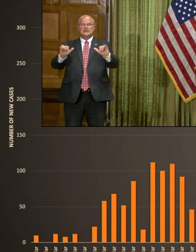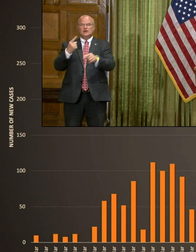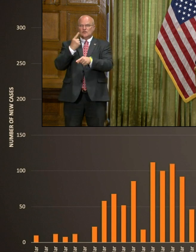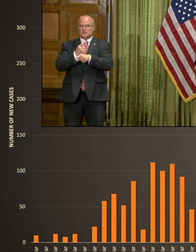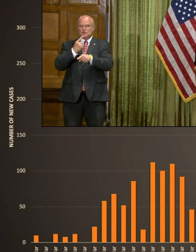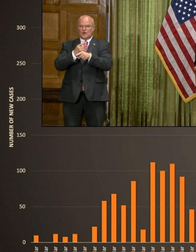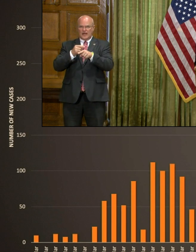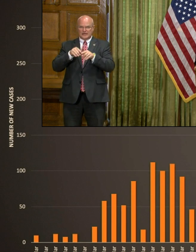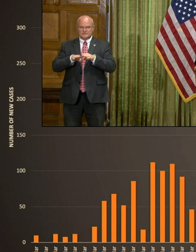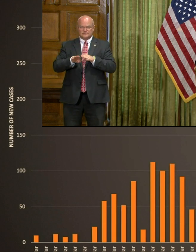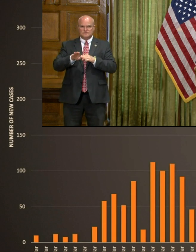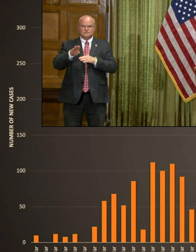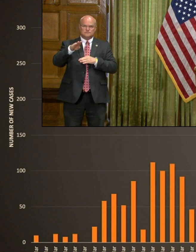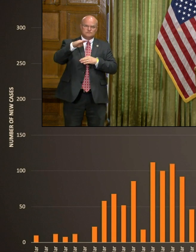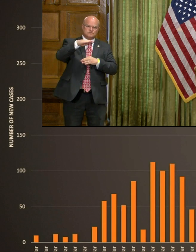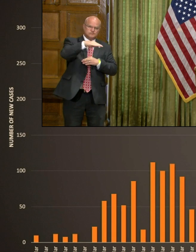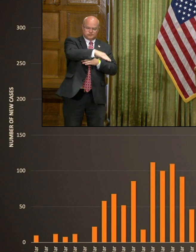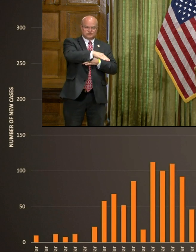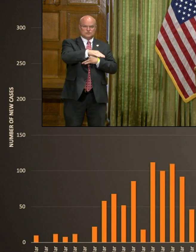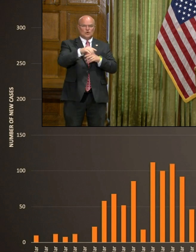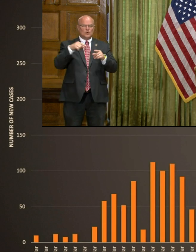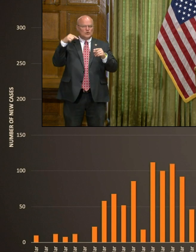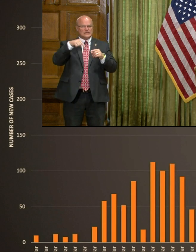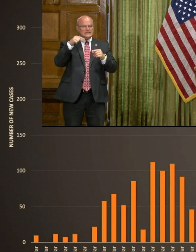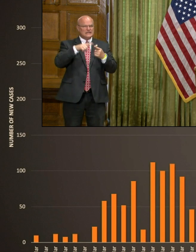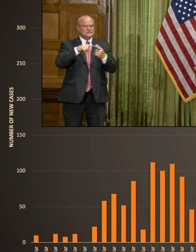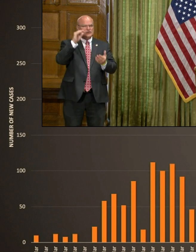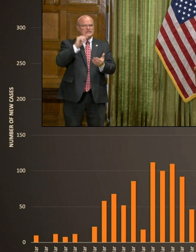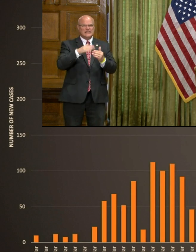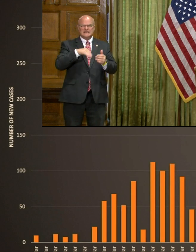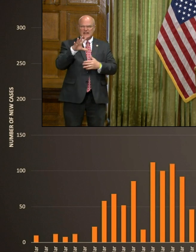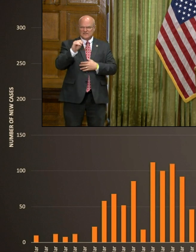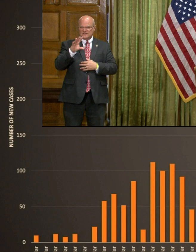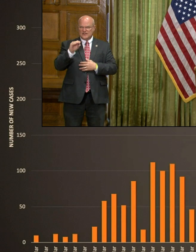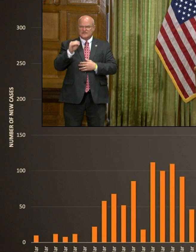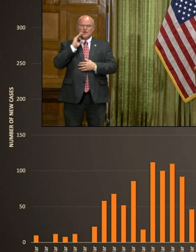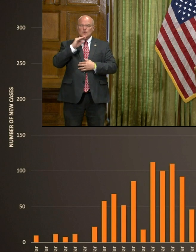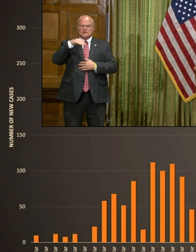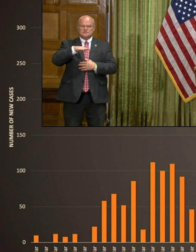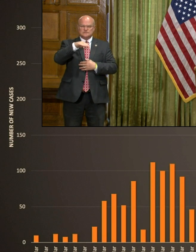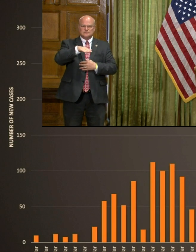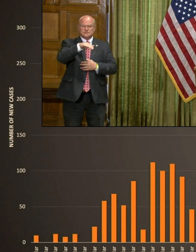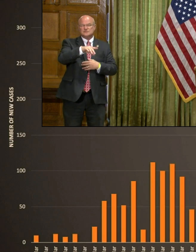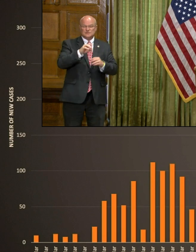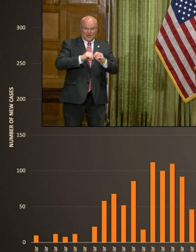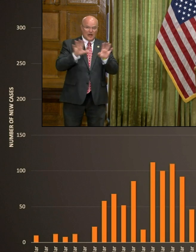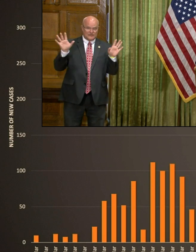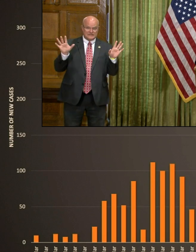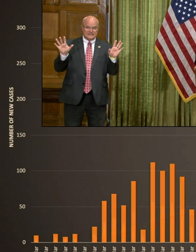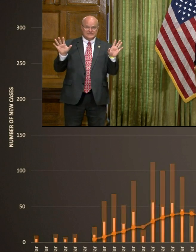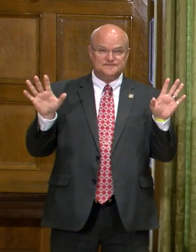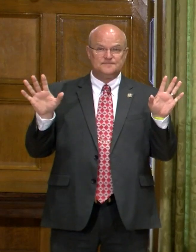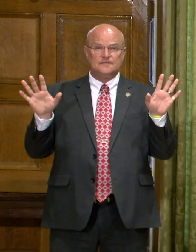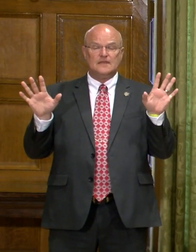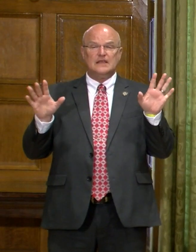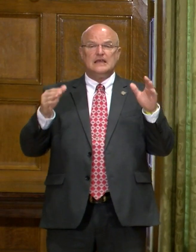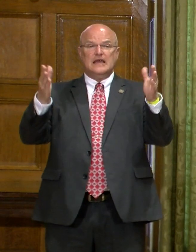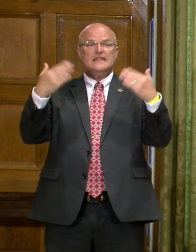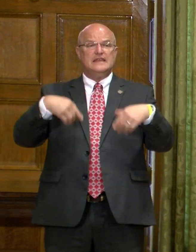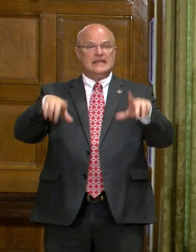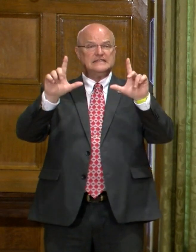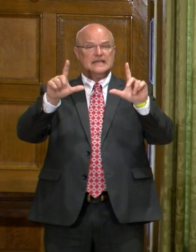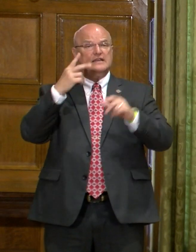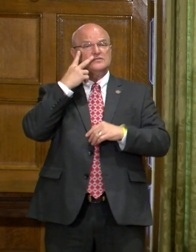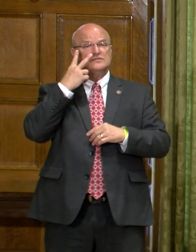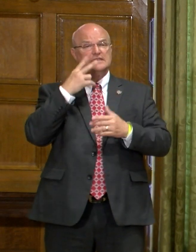right trajectory, even though when you get down to less than 50, it's going to fluctuate, obviously. If you go to the next